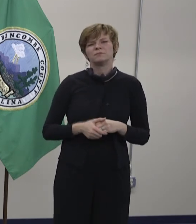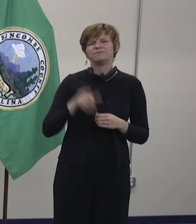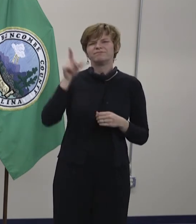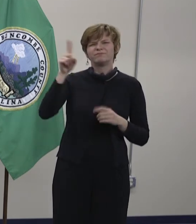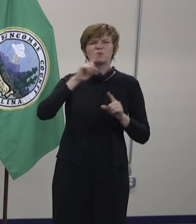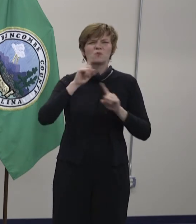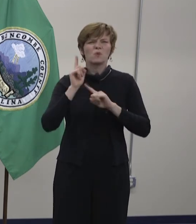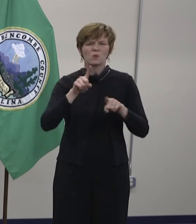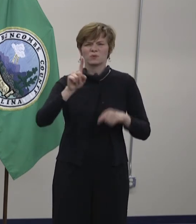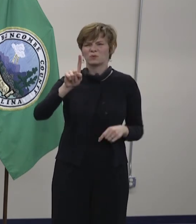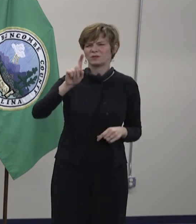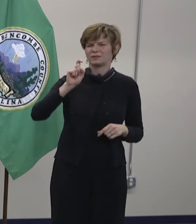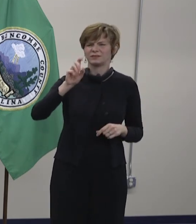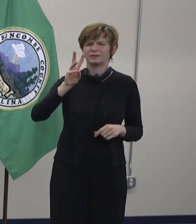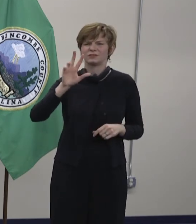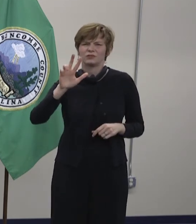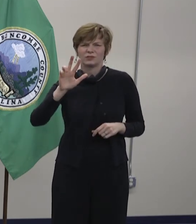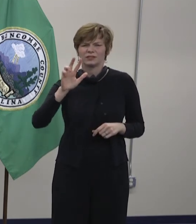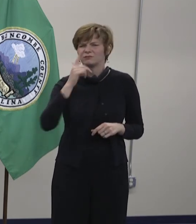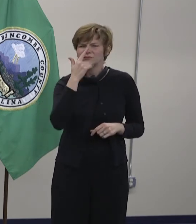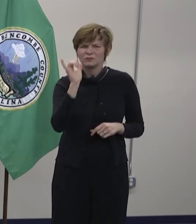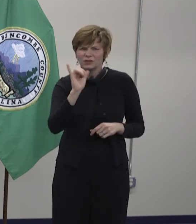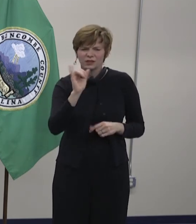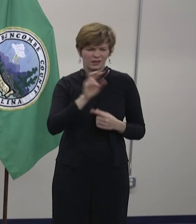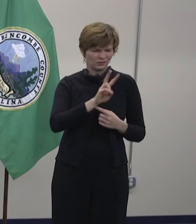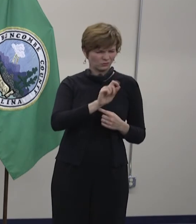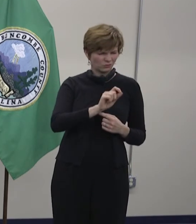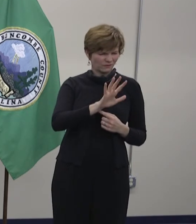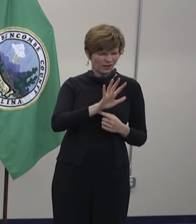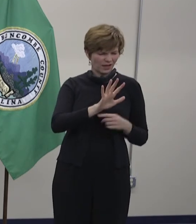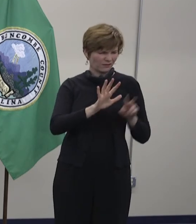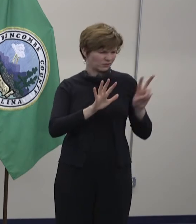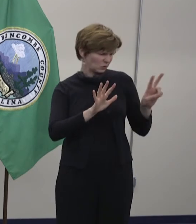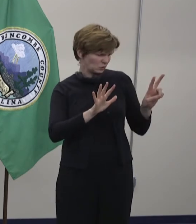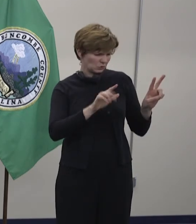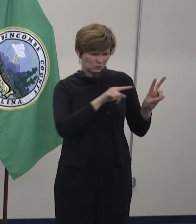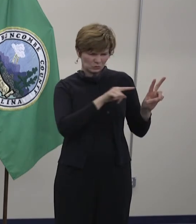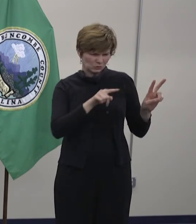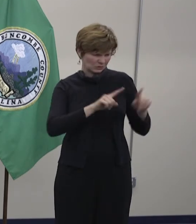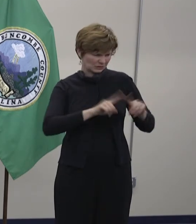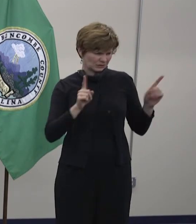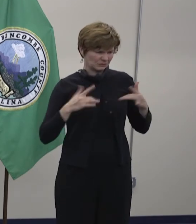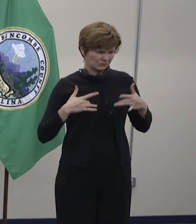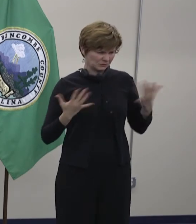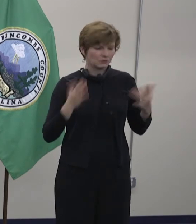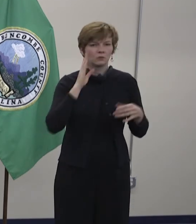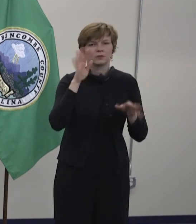key elements that make phase 2.5 different from phase 2.